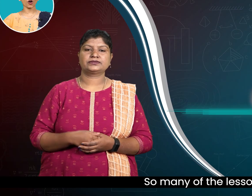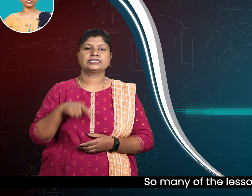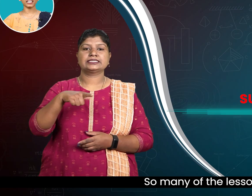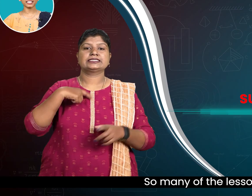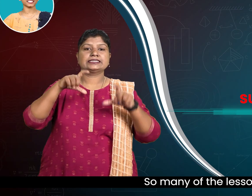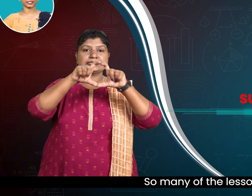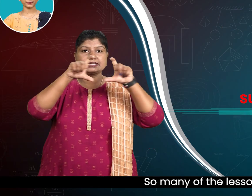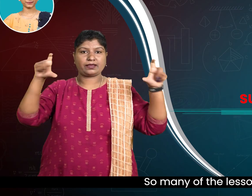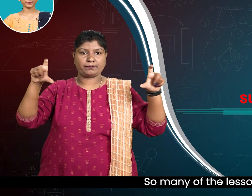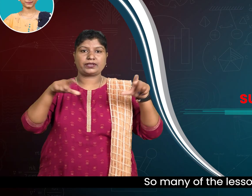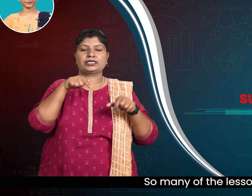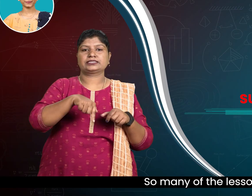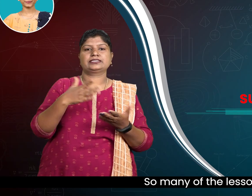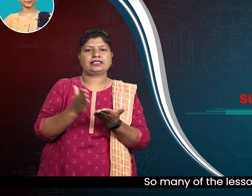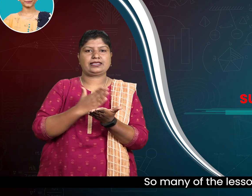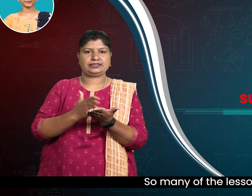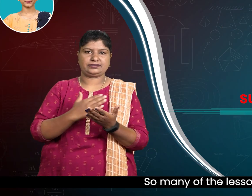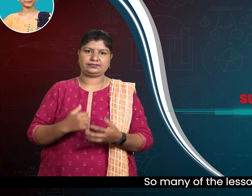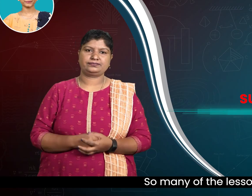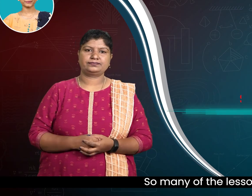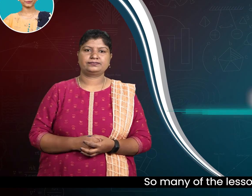Summary of the lesson.